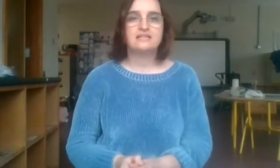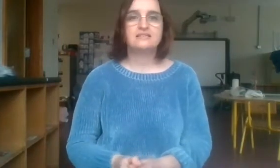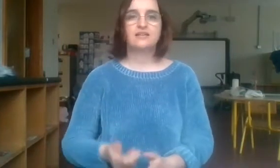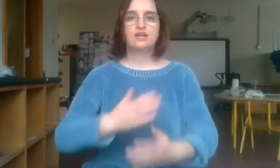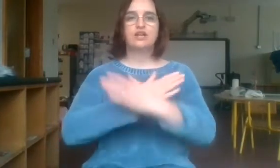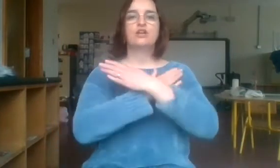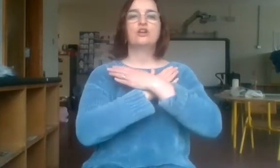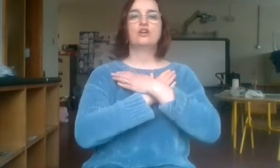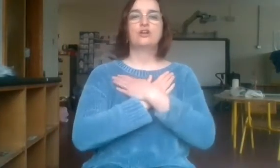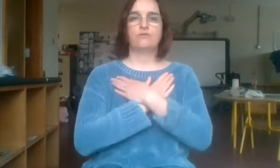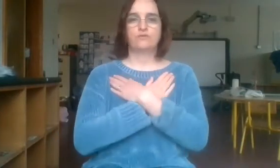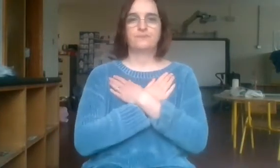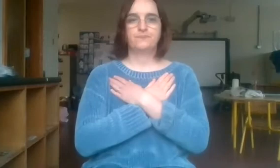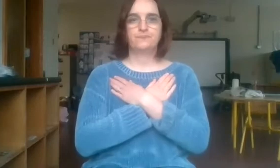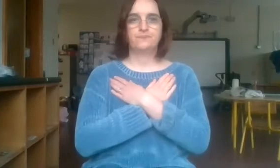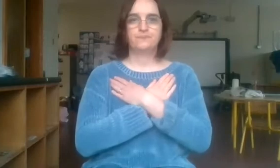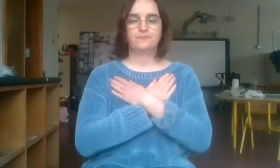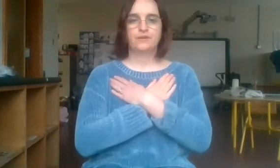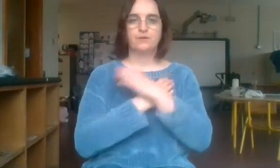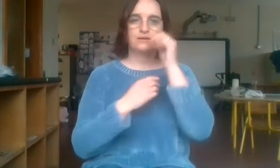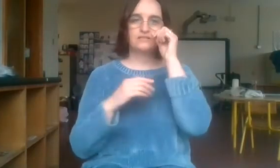is love. Okay, so